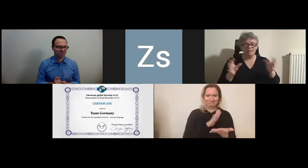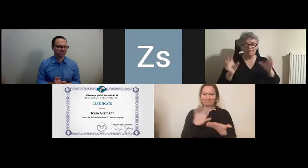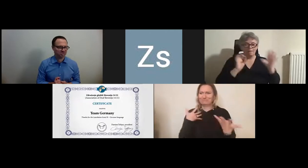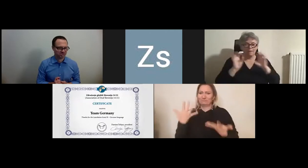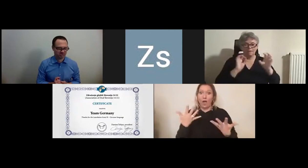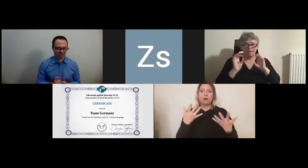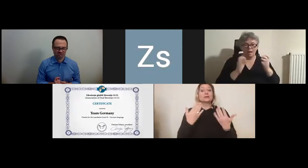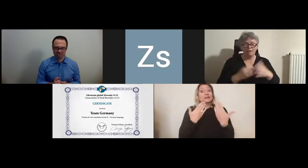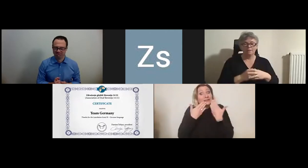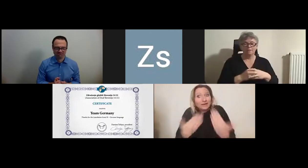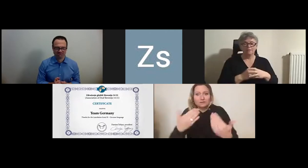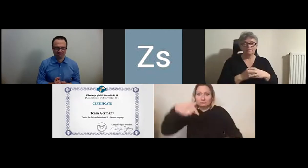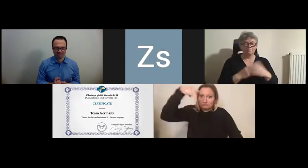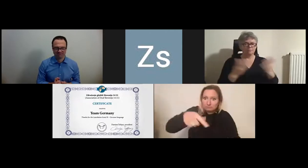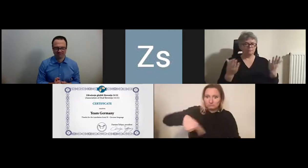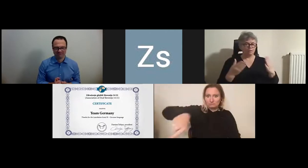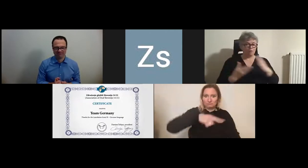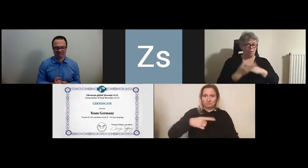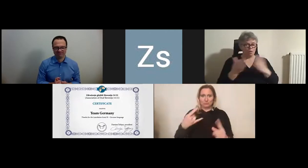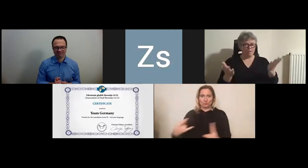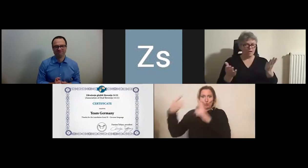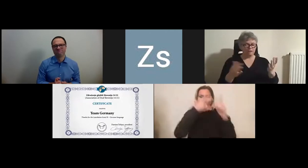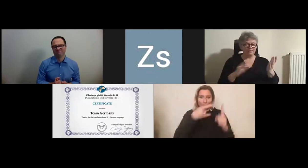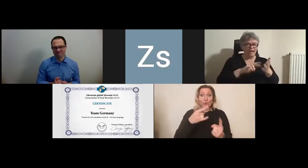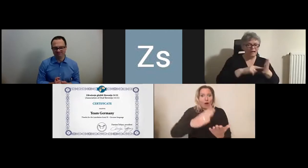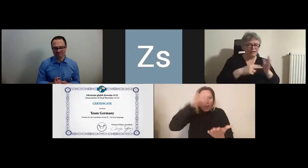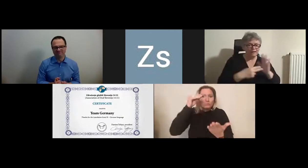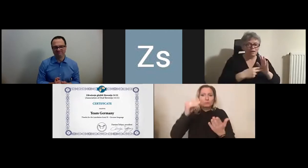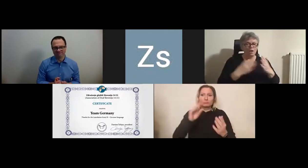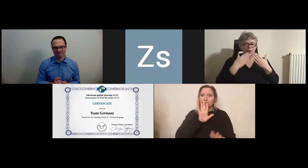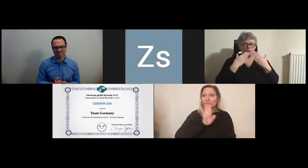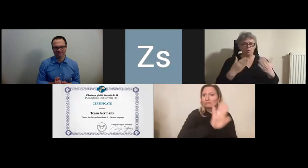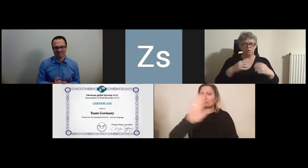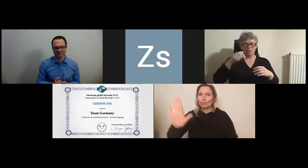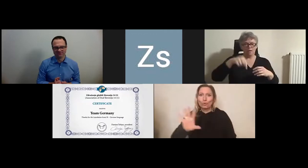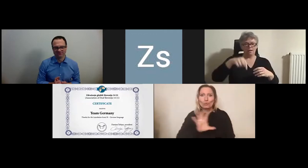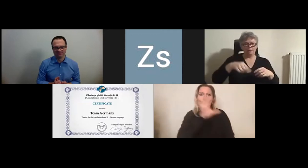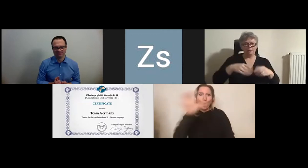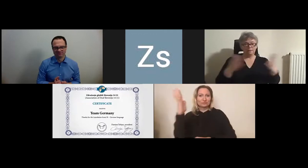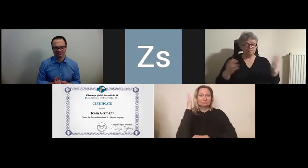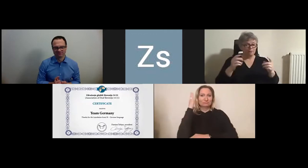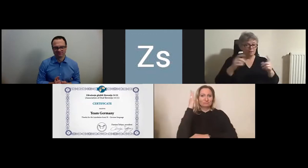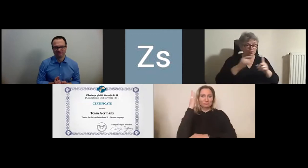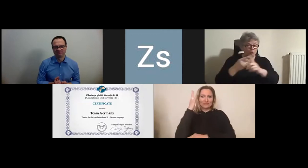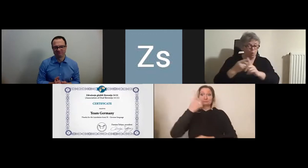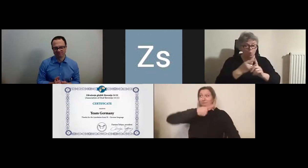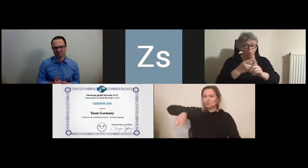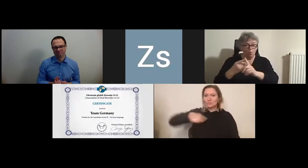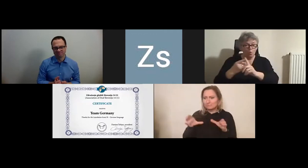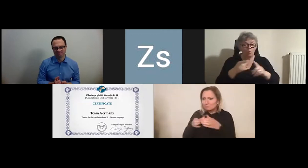who need to practice. So thank you for this opportunity to practice